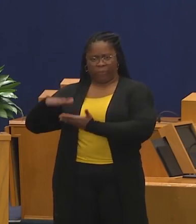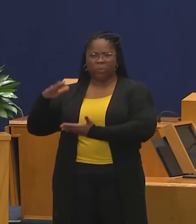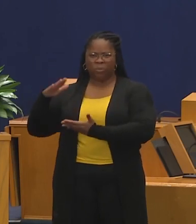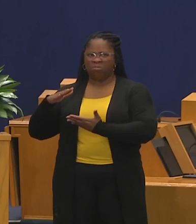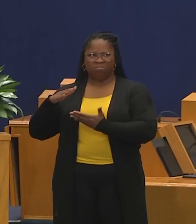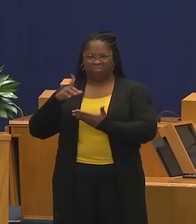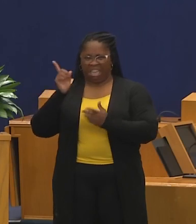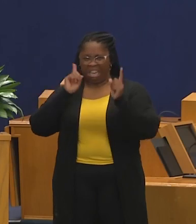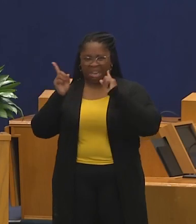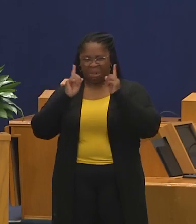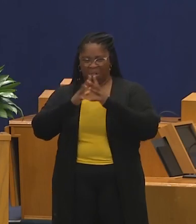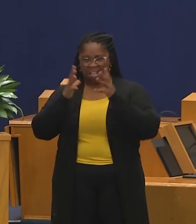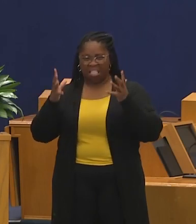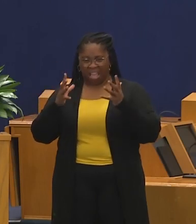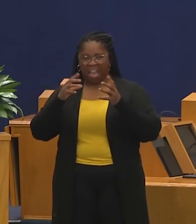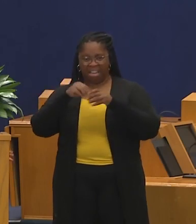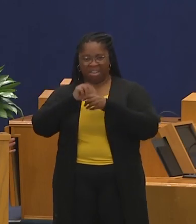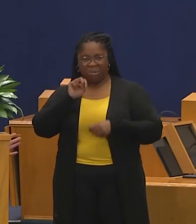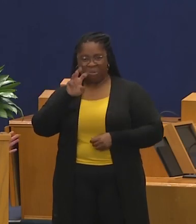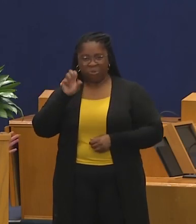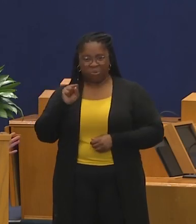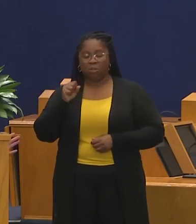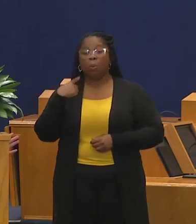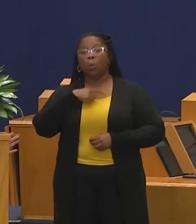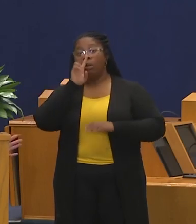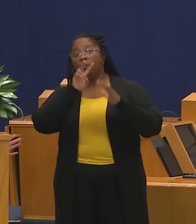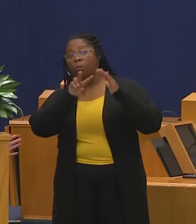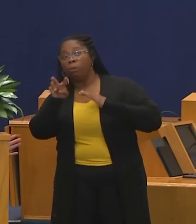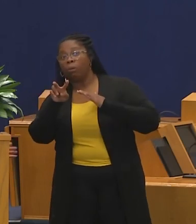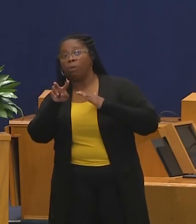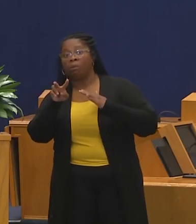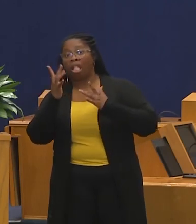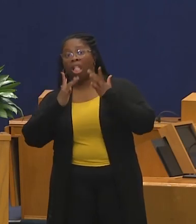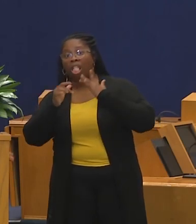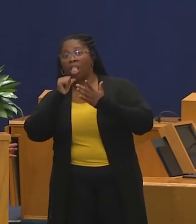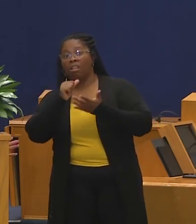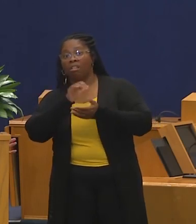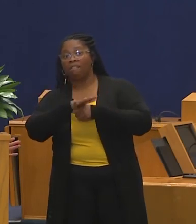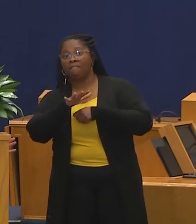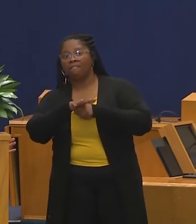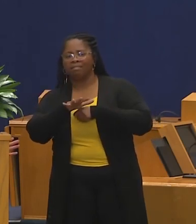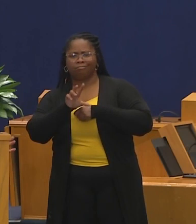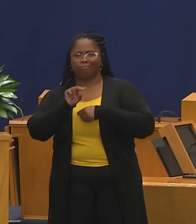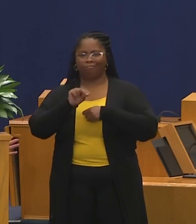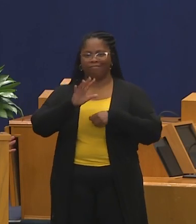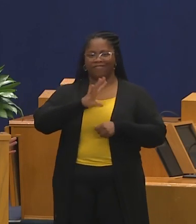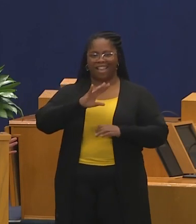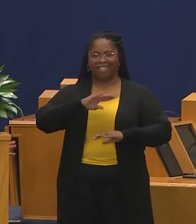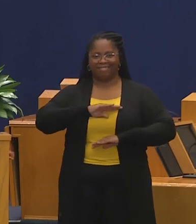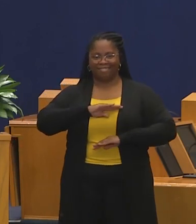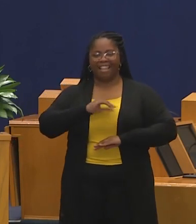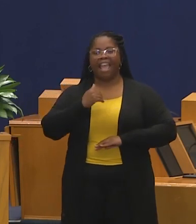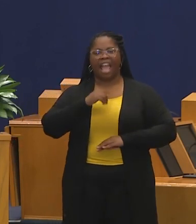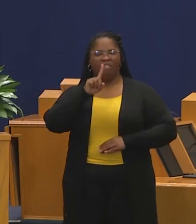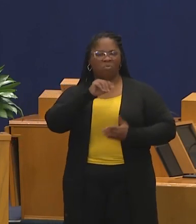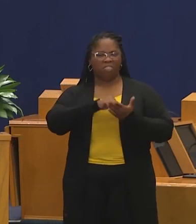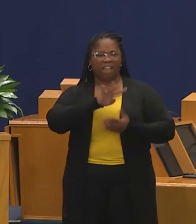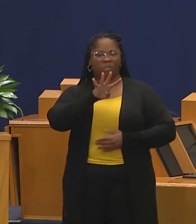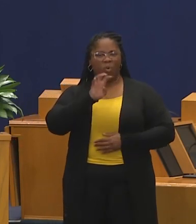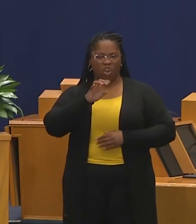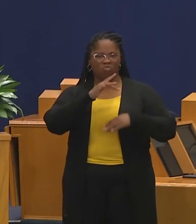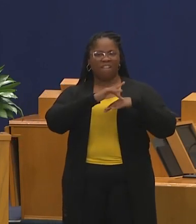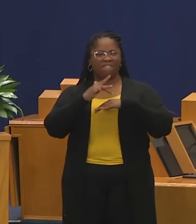we project that the county has no shortage of ventilators. There are currently about 1,400 or so